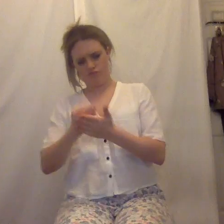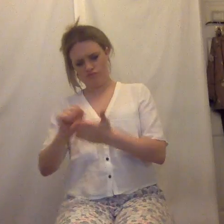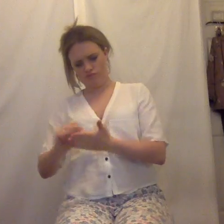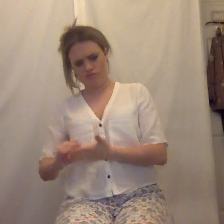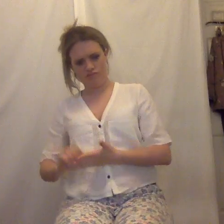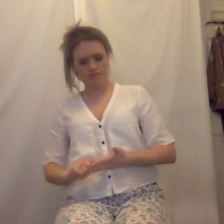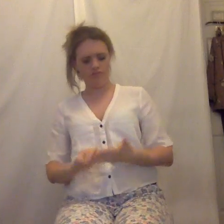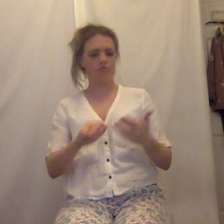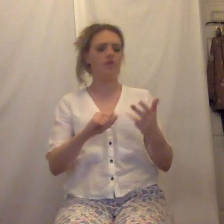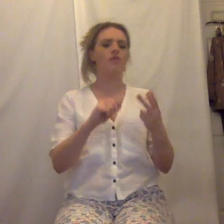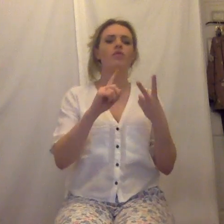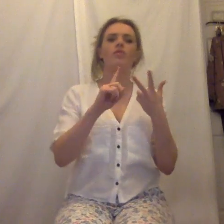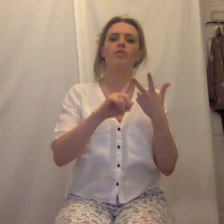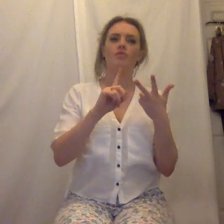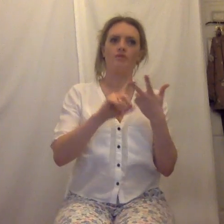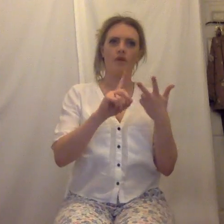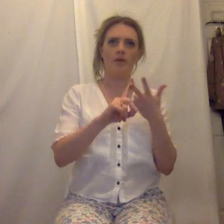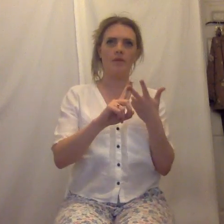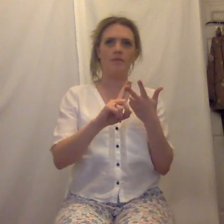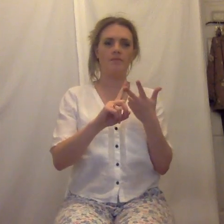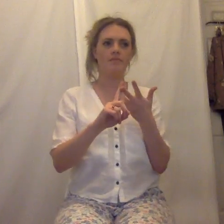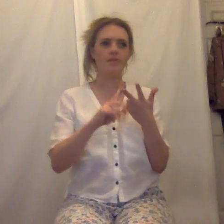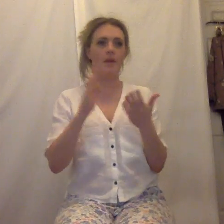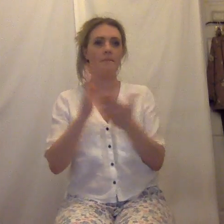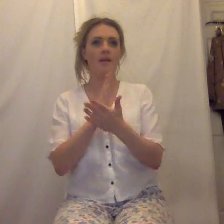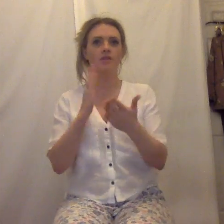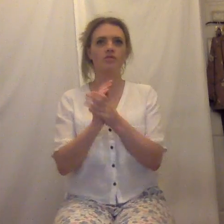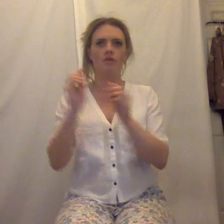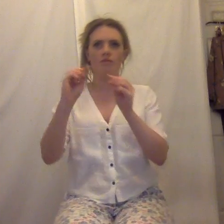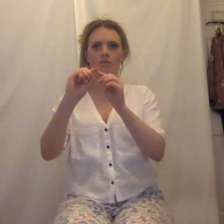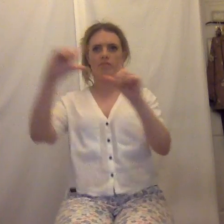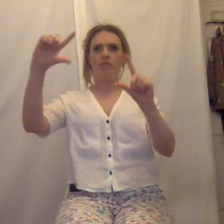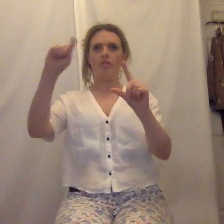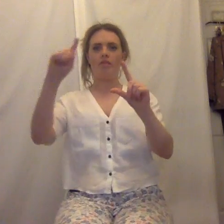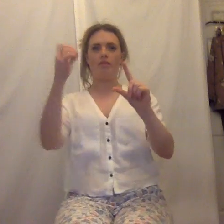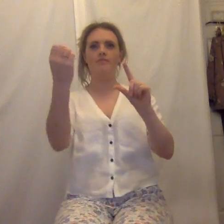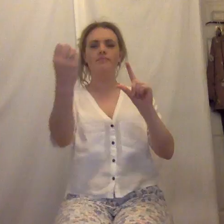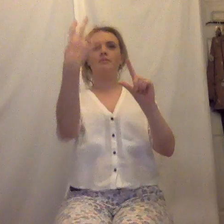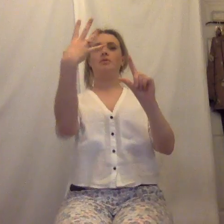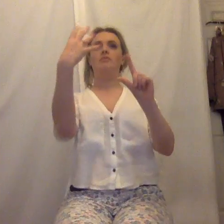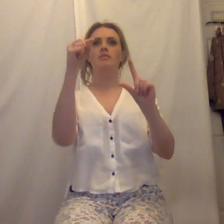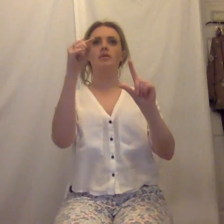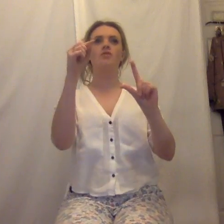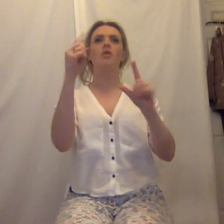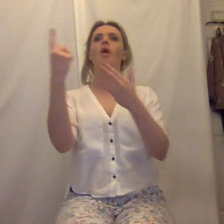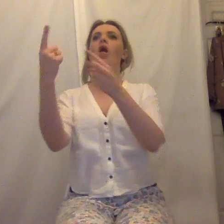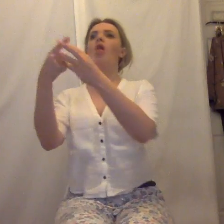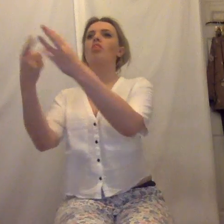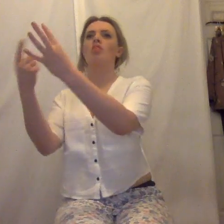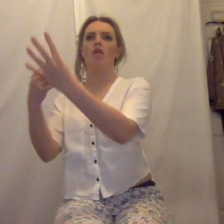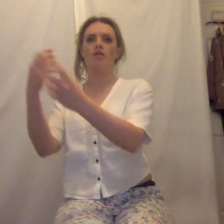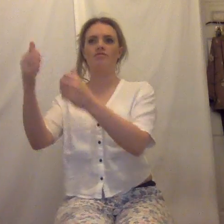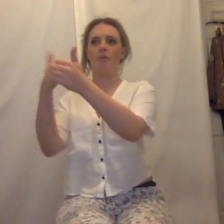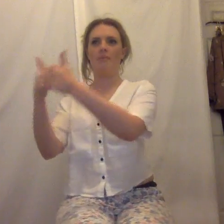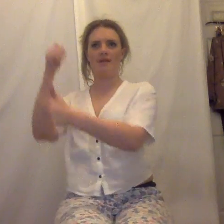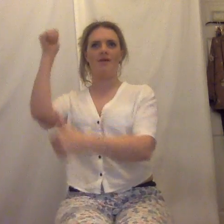the person's file or notes so it's clear they have information or communication needs and how to meet those needs. 4, share